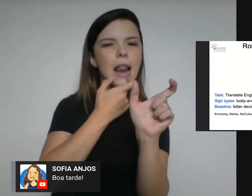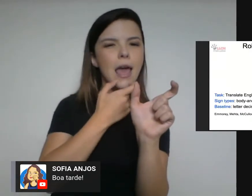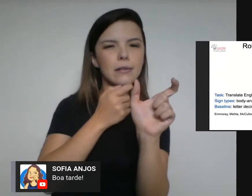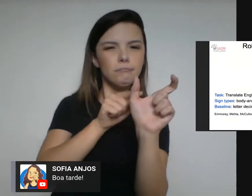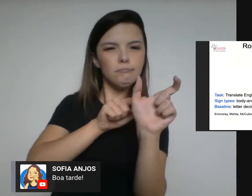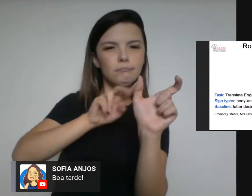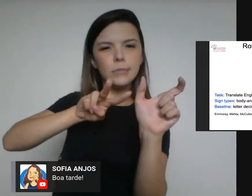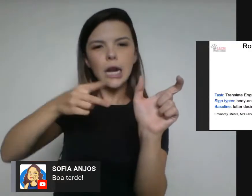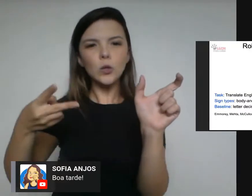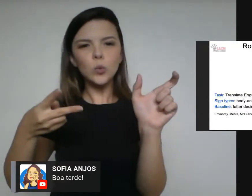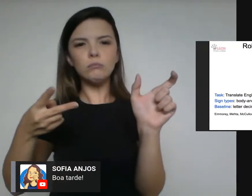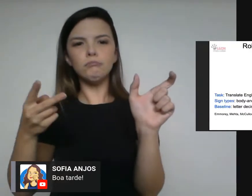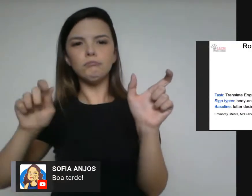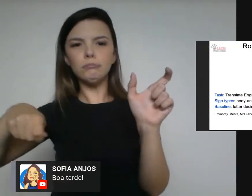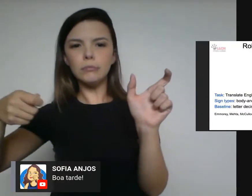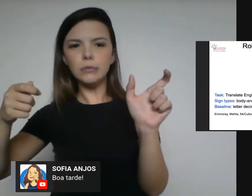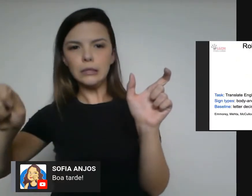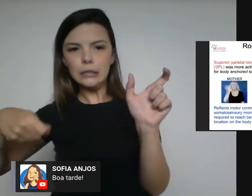task.